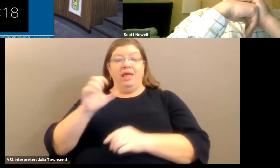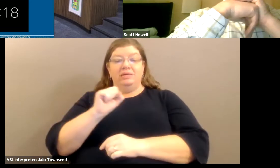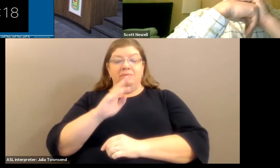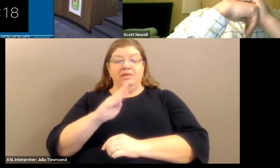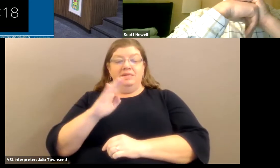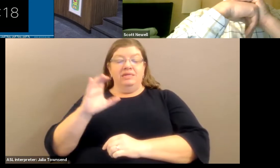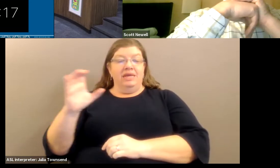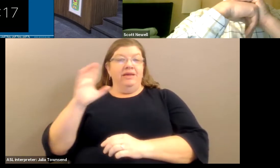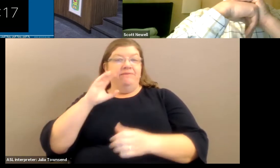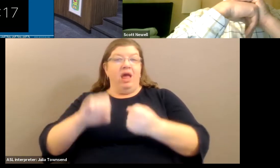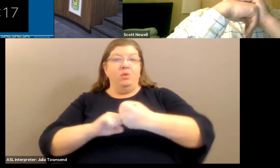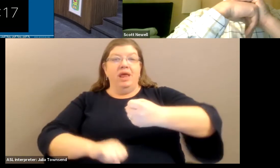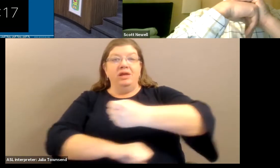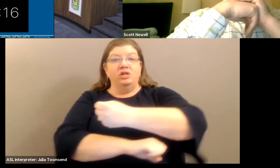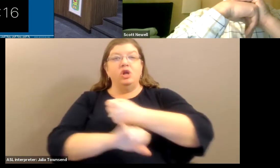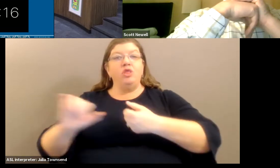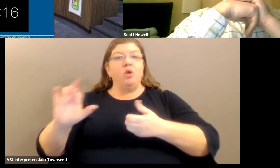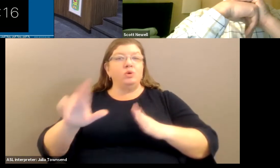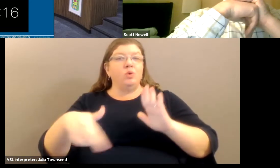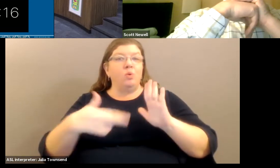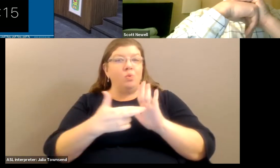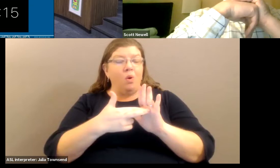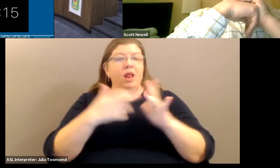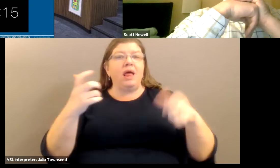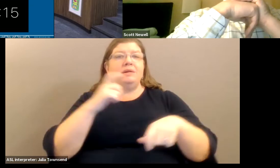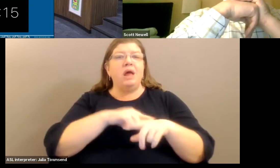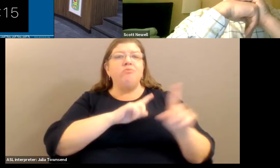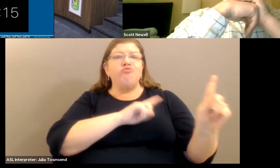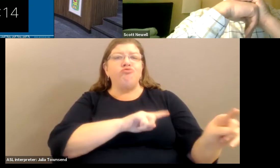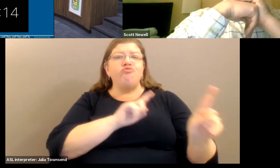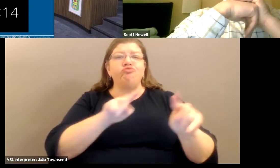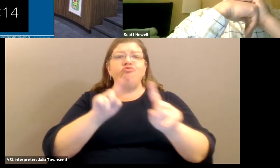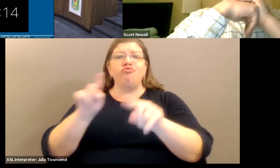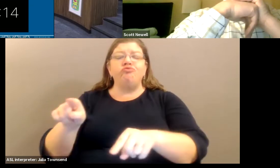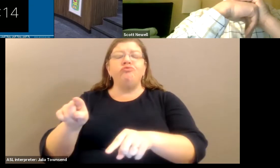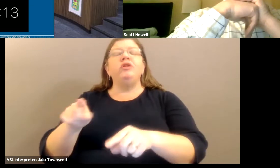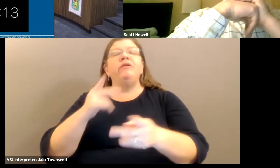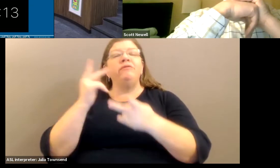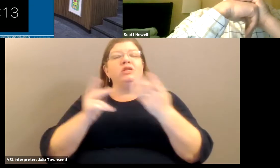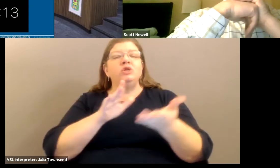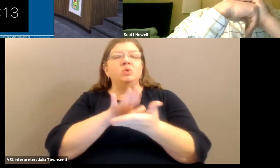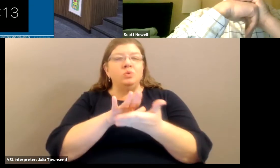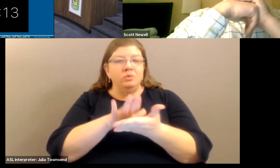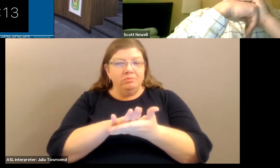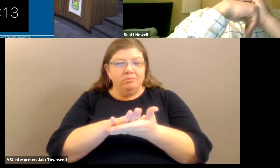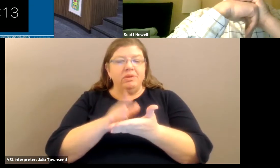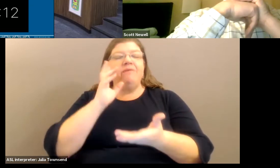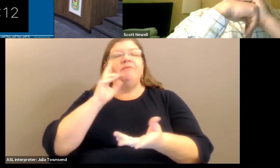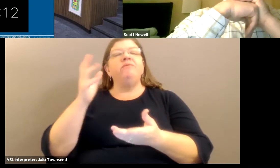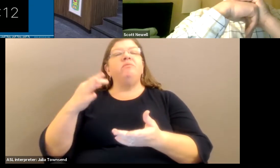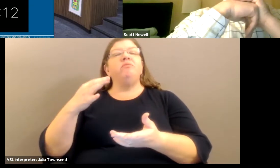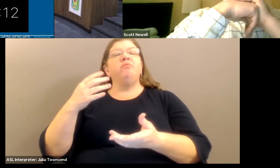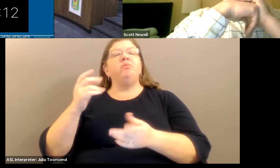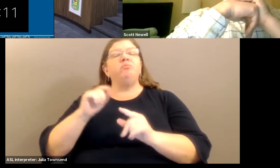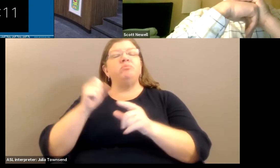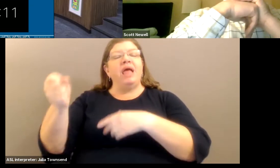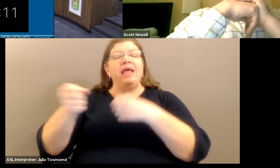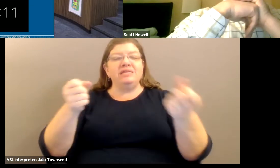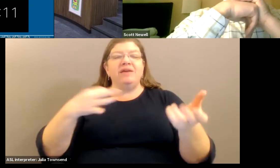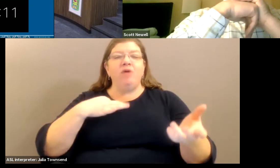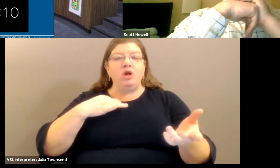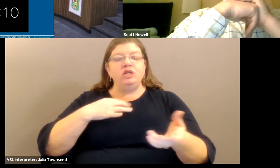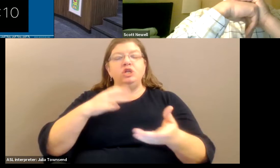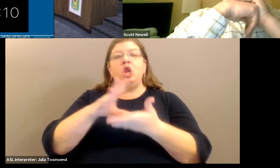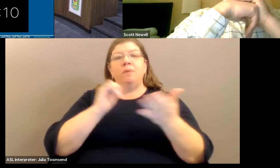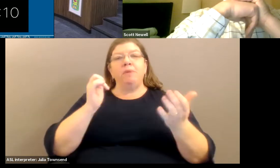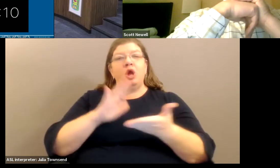Foundation, and in those roles, I spent a lot of time on school campuses, placing volunteers and presenting about college opportunities, and I got to